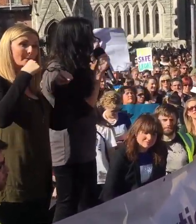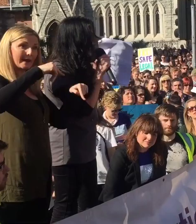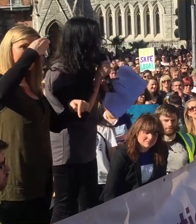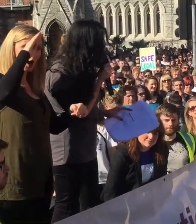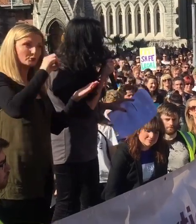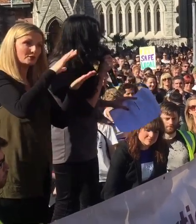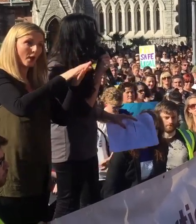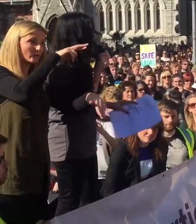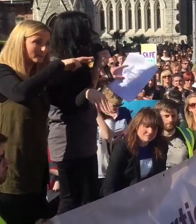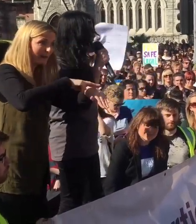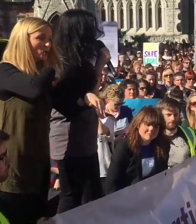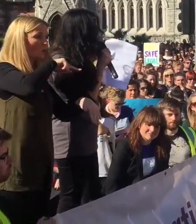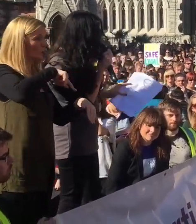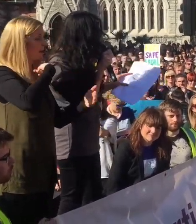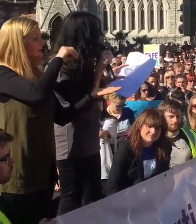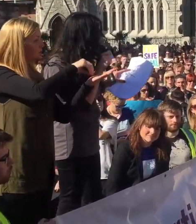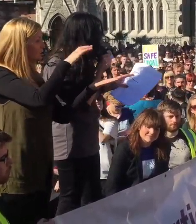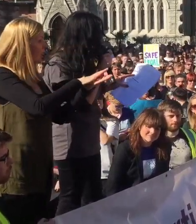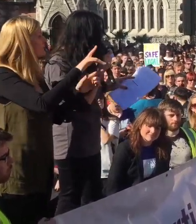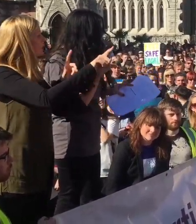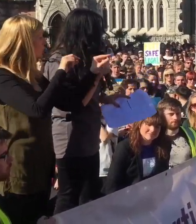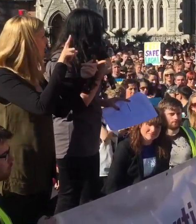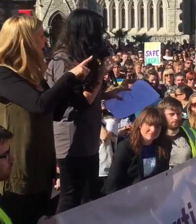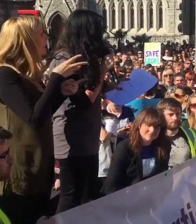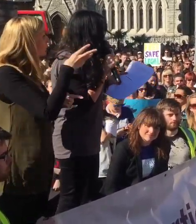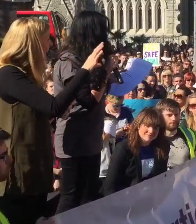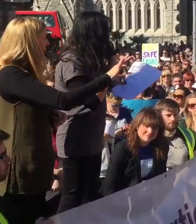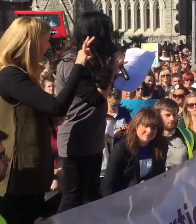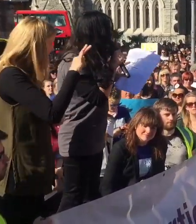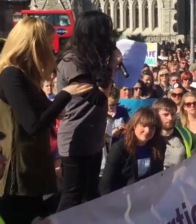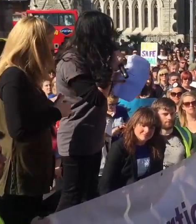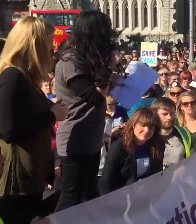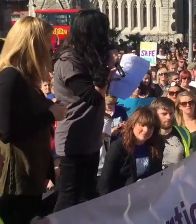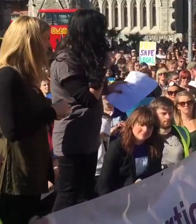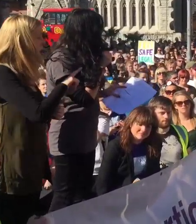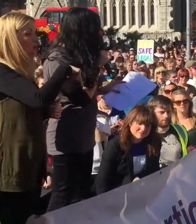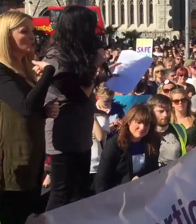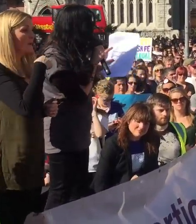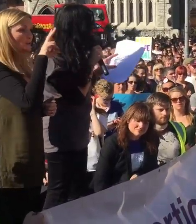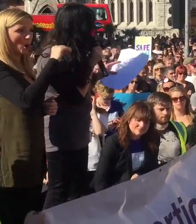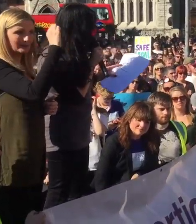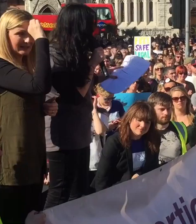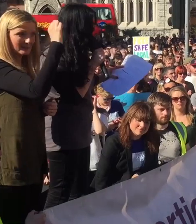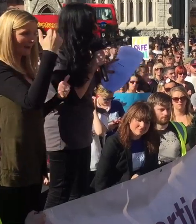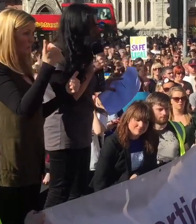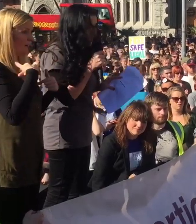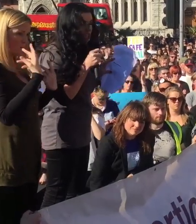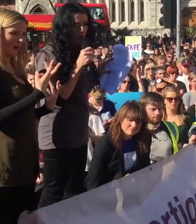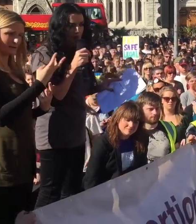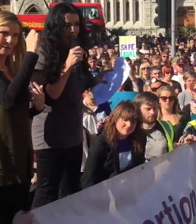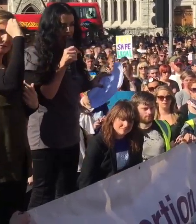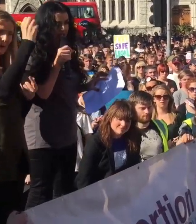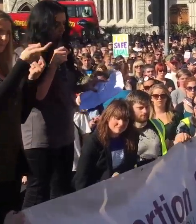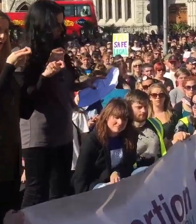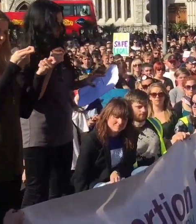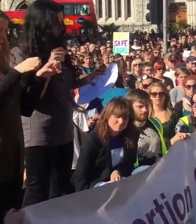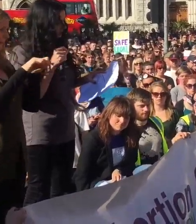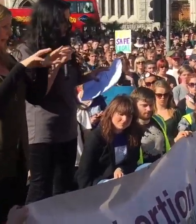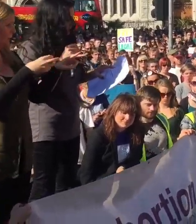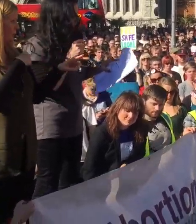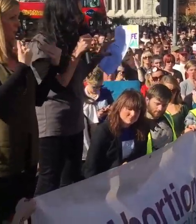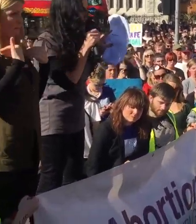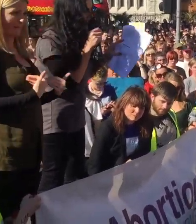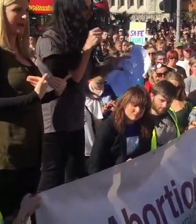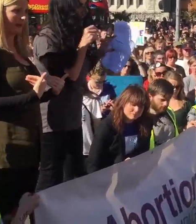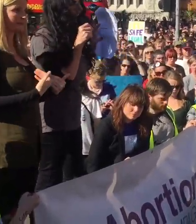better, and they deserve choice, and they will get it. We expect nothing short of being treated equally to our male